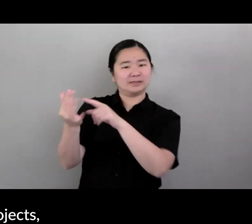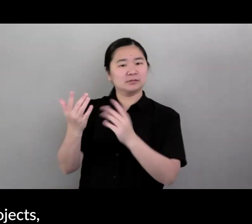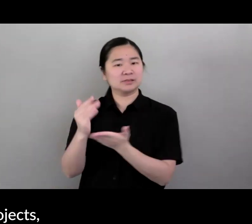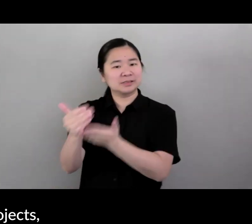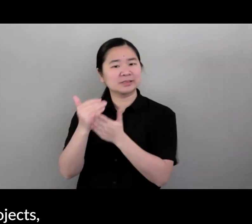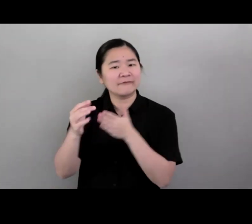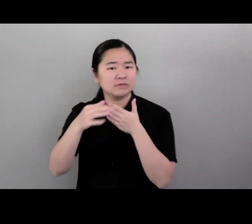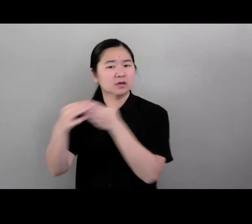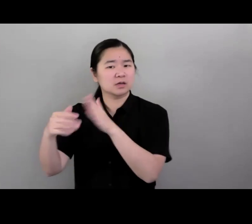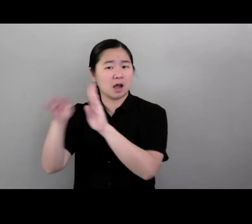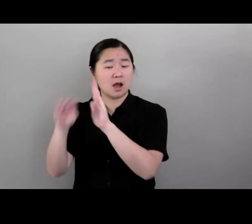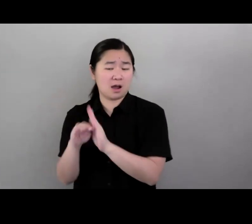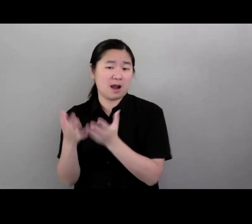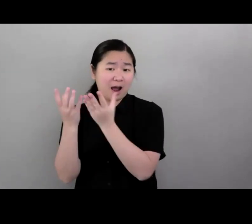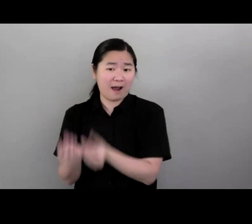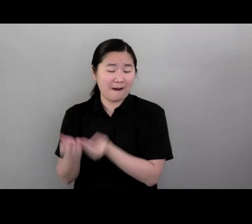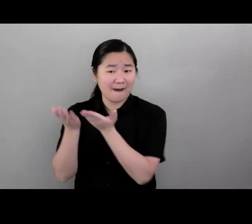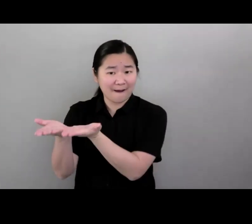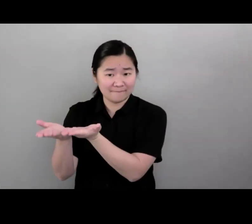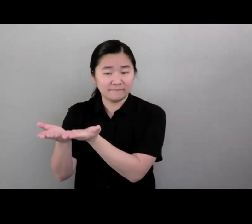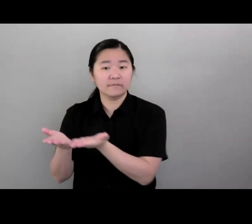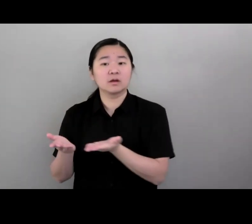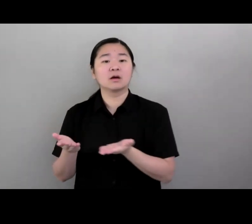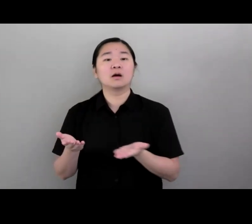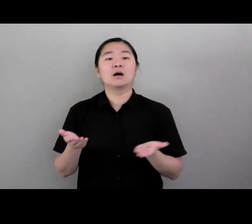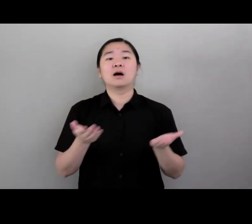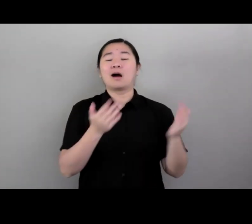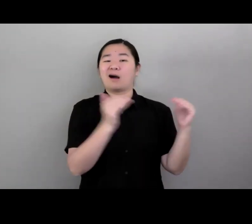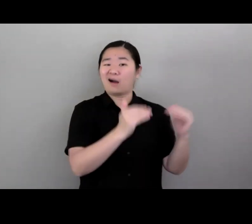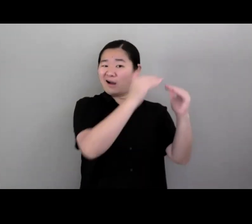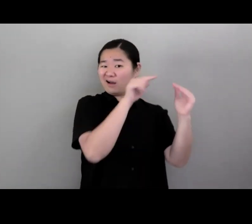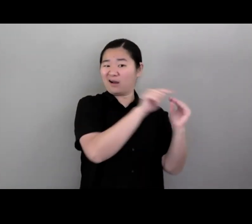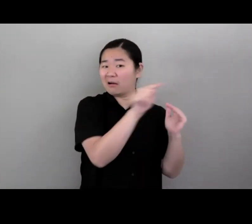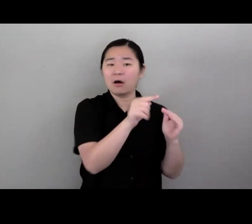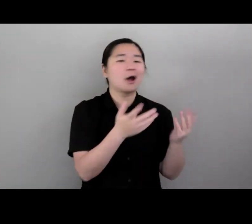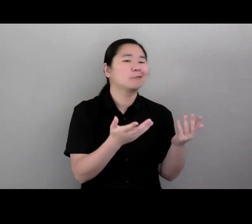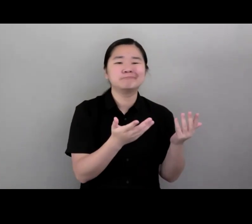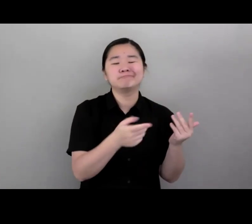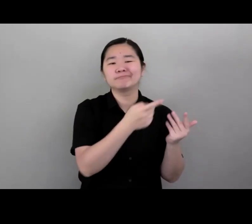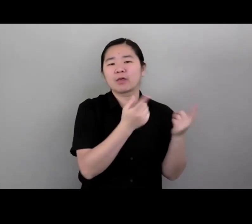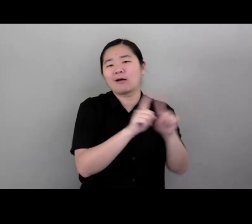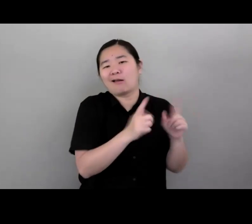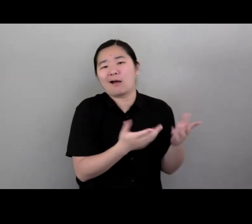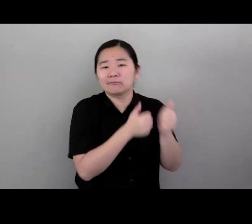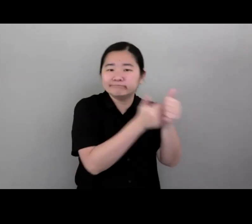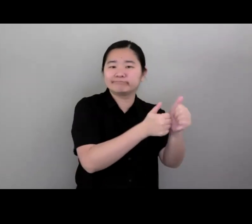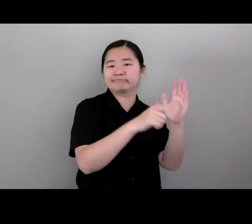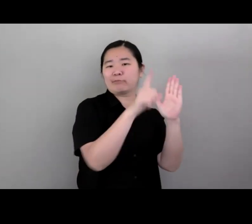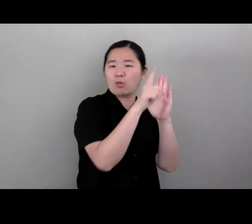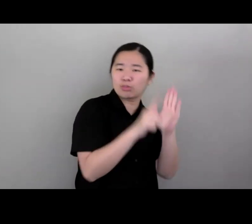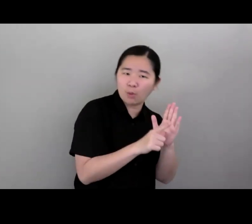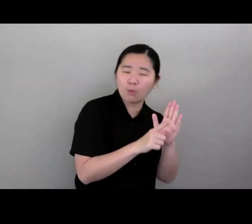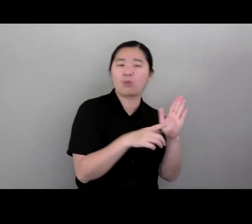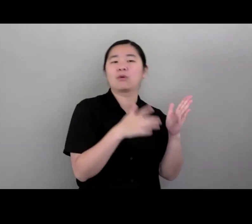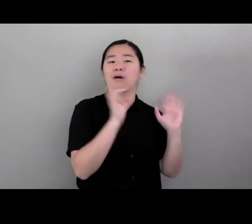projects, what we tried to do was we tried to introduce safeguarding into all our activities with OPDs. So whether it was planning or